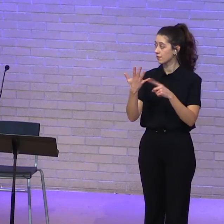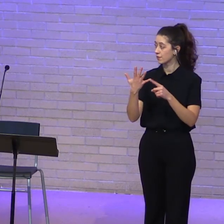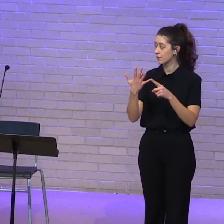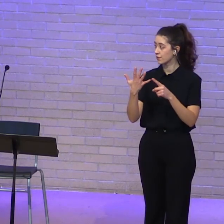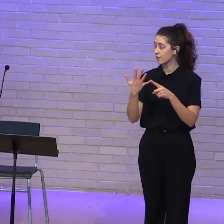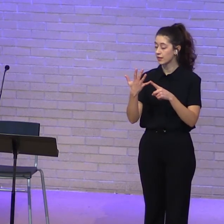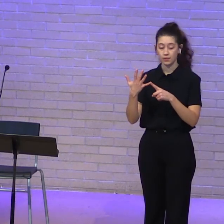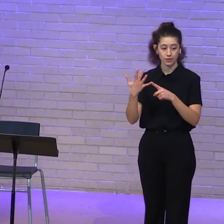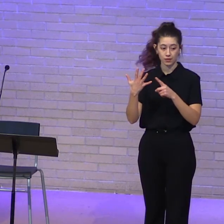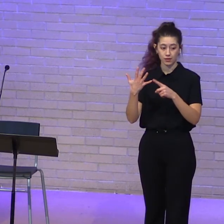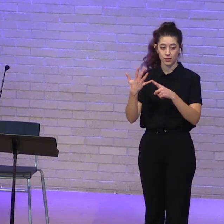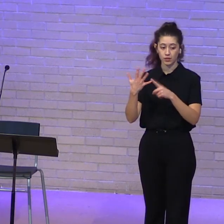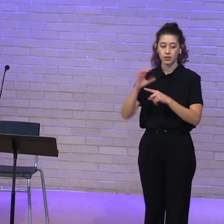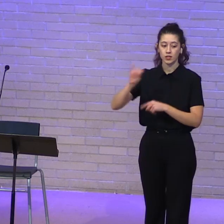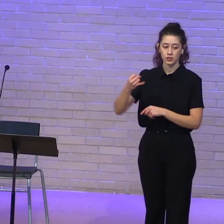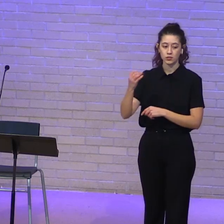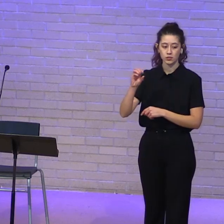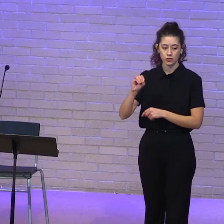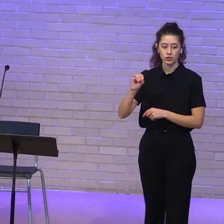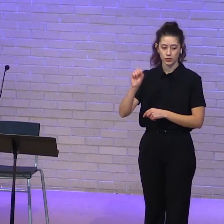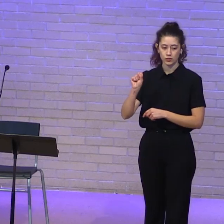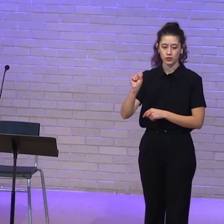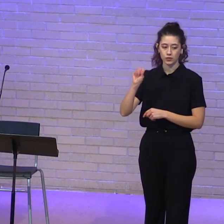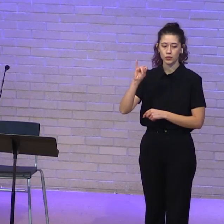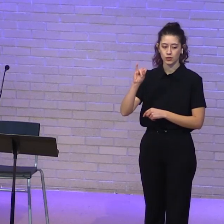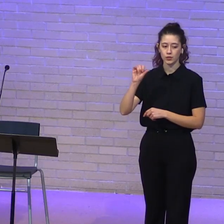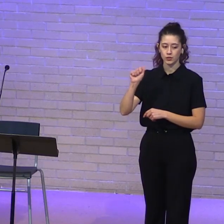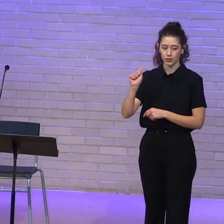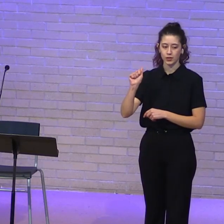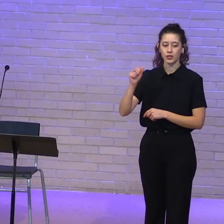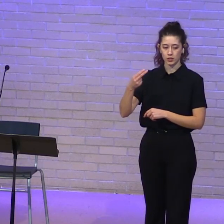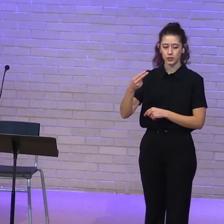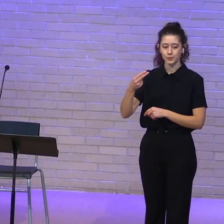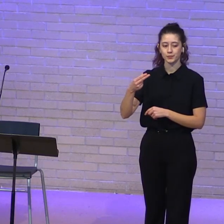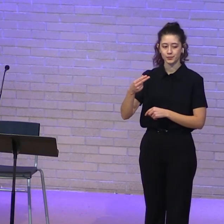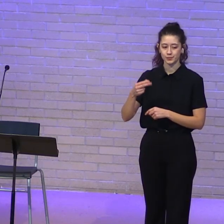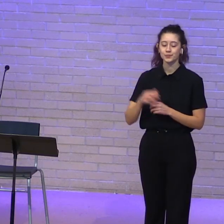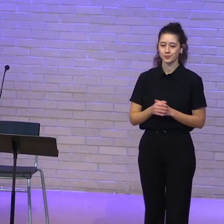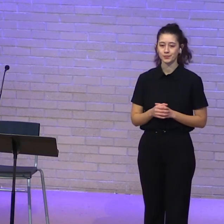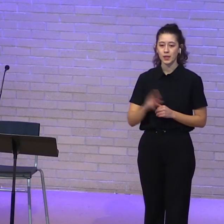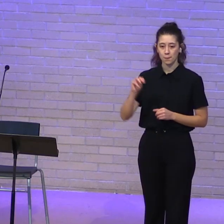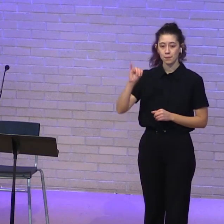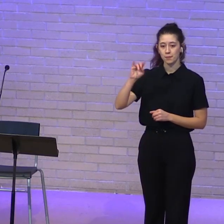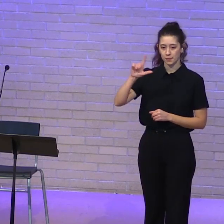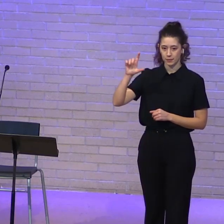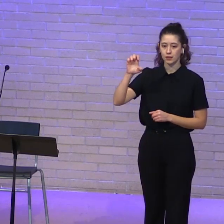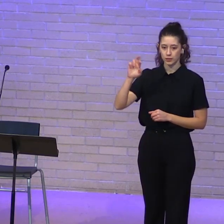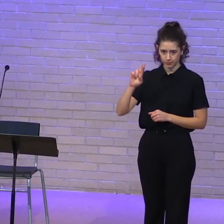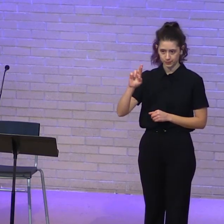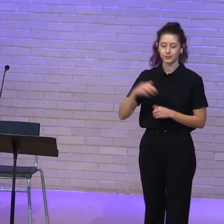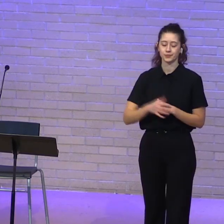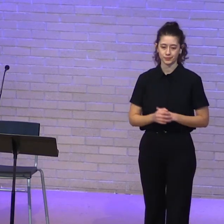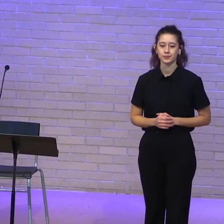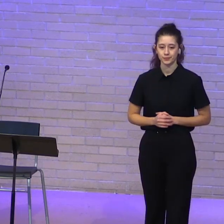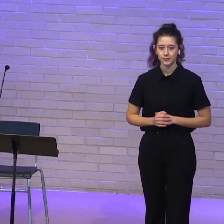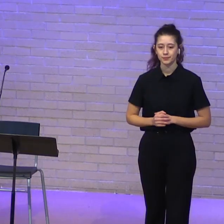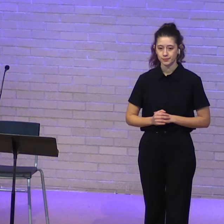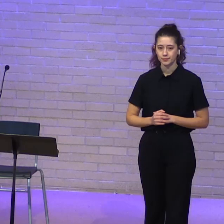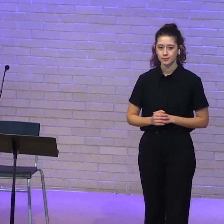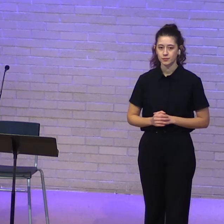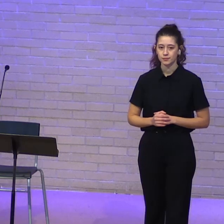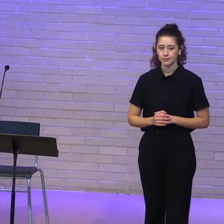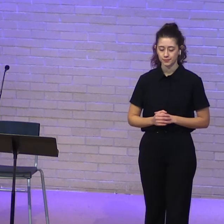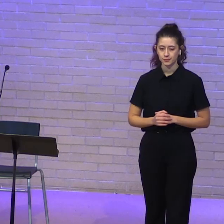want to remind you why we share our stories. Storytelling is a key piece of